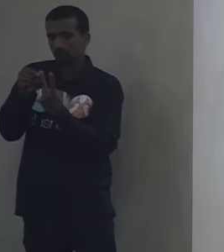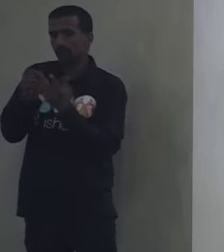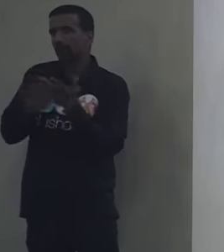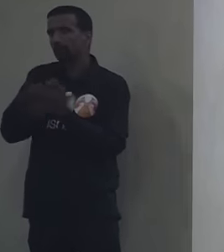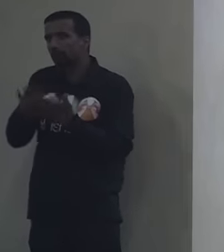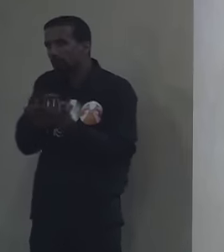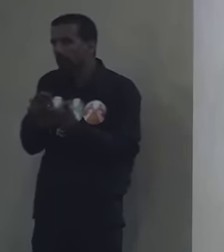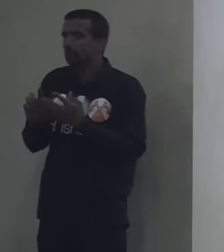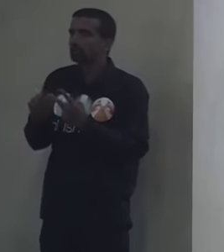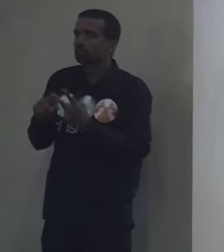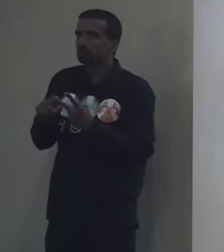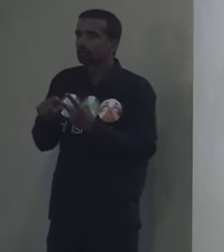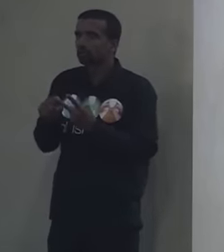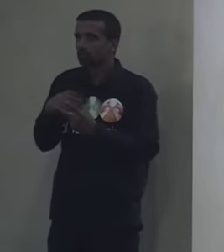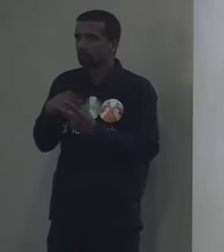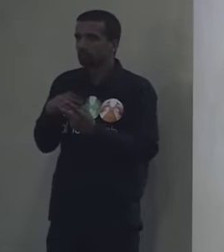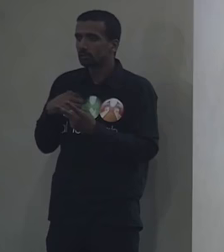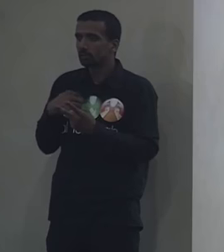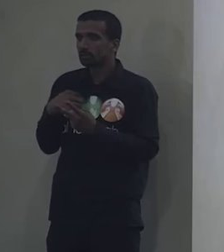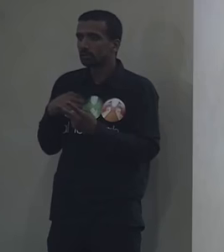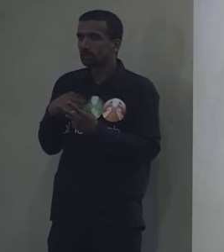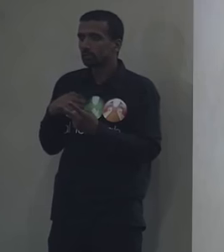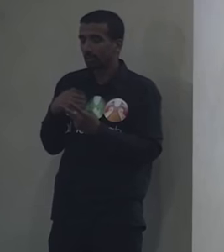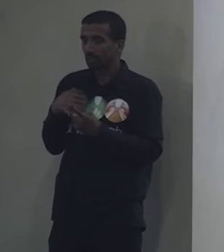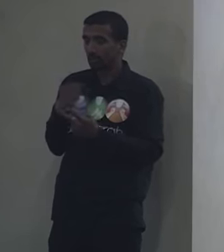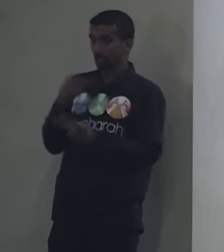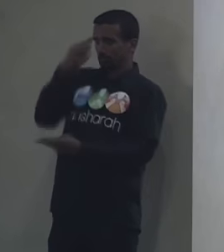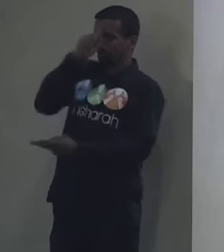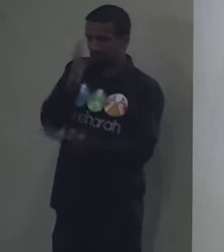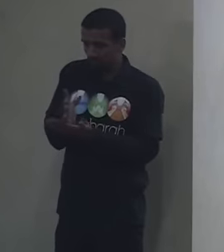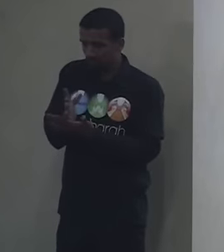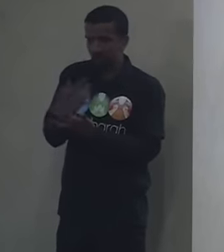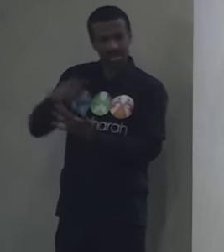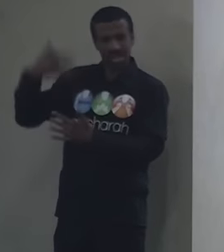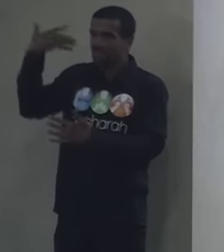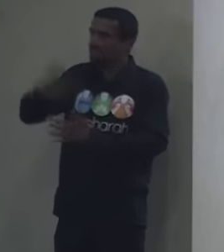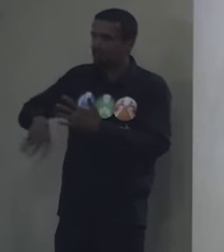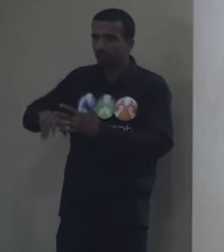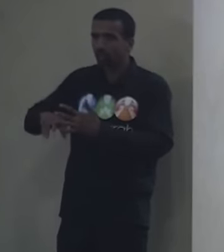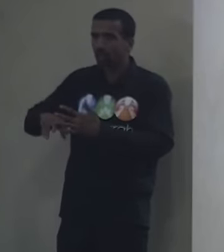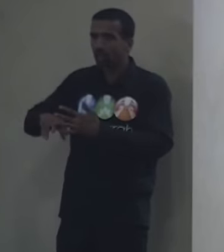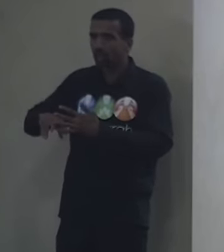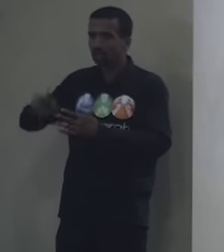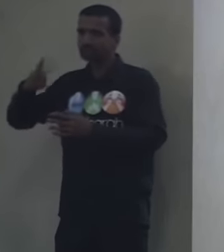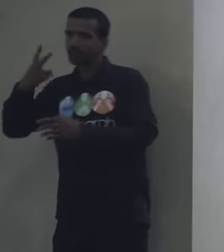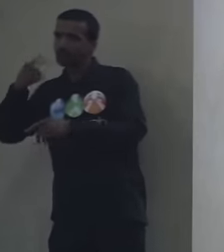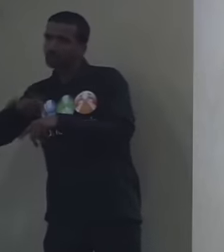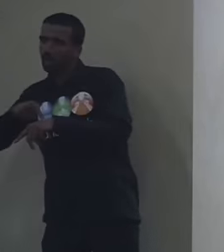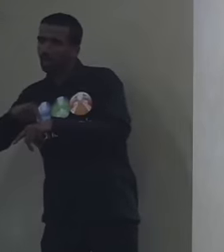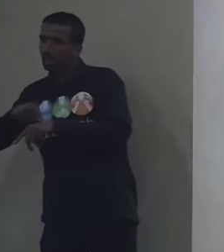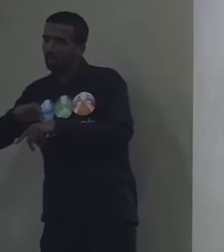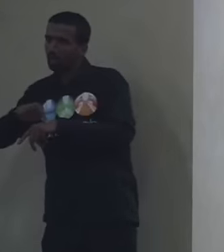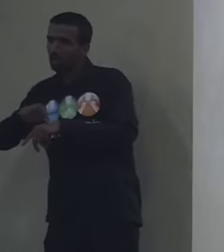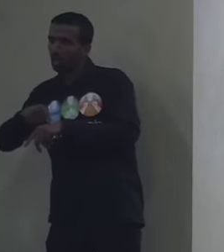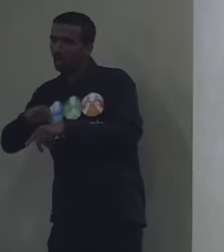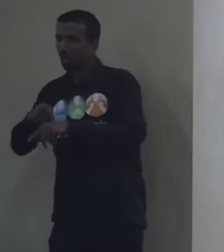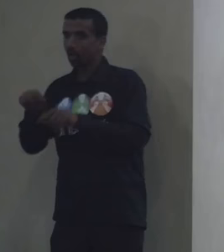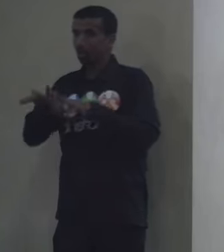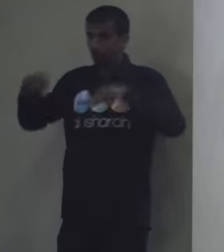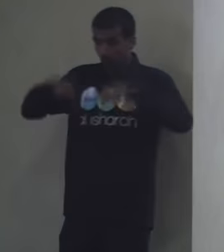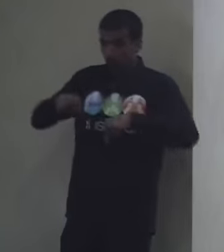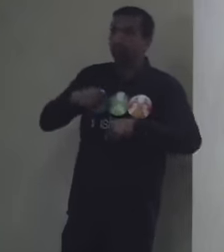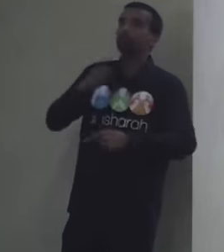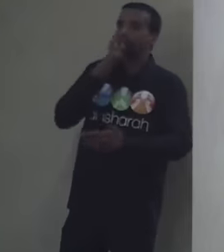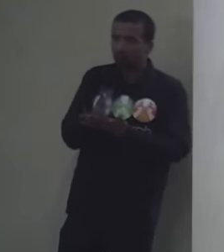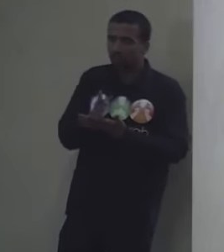It's actually set and you never rethink it again. It's not something that you say, I was convinced yesterday, but let me see if I'm still convinced